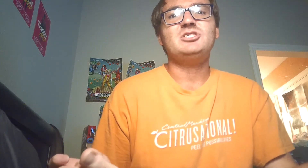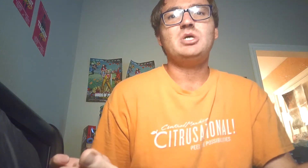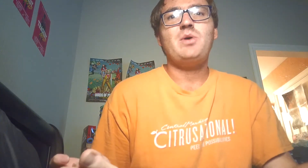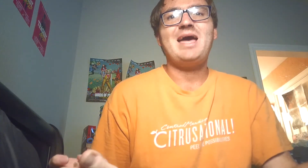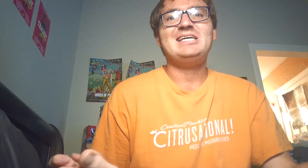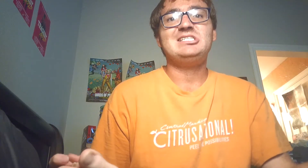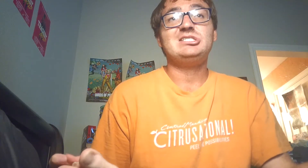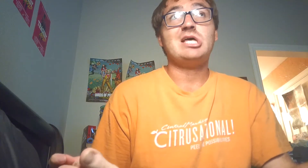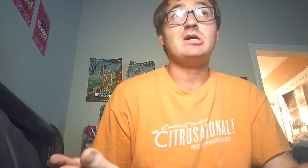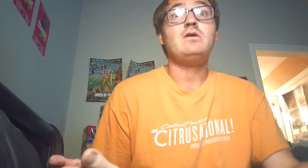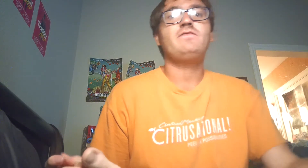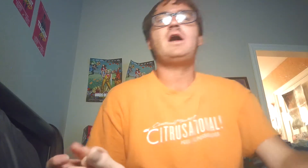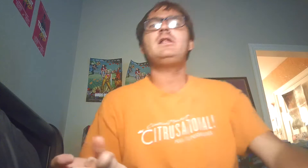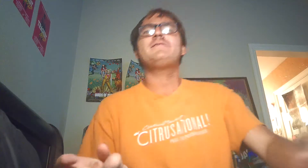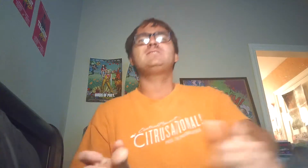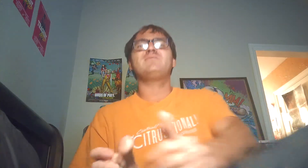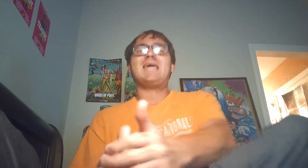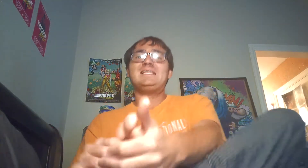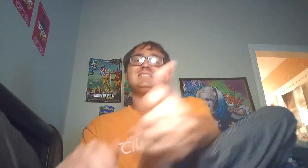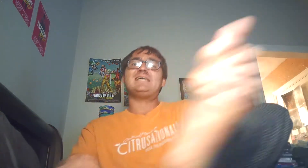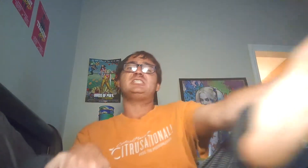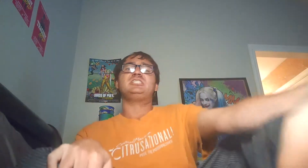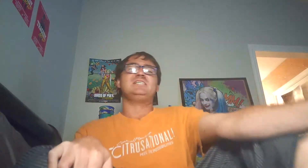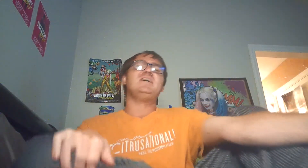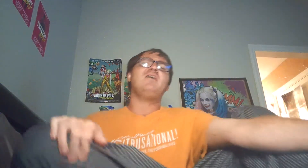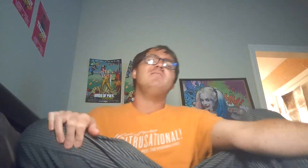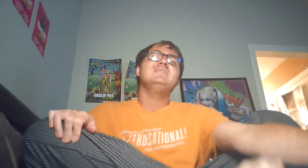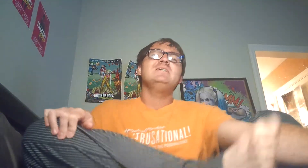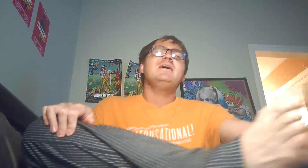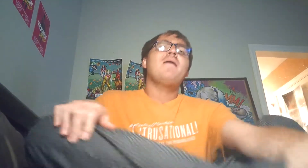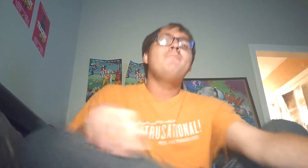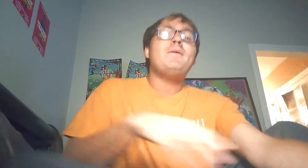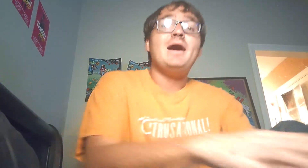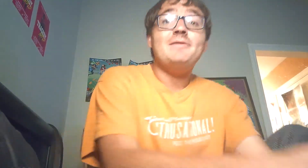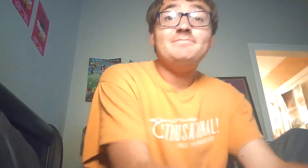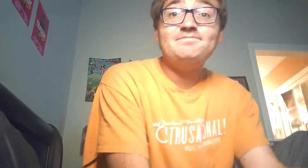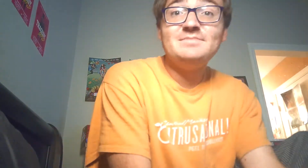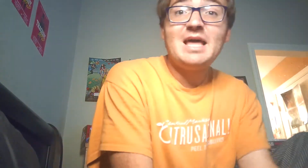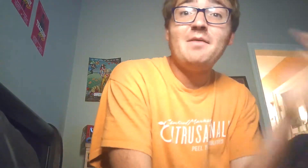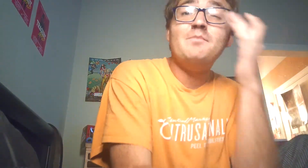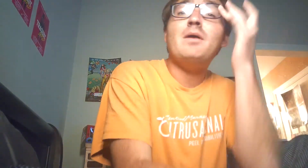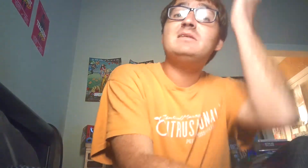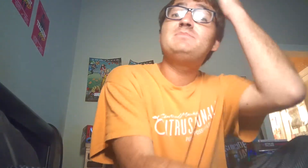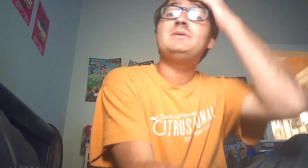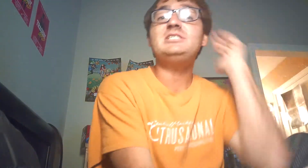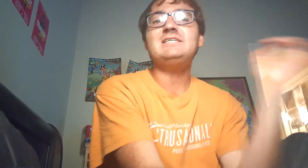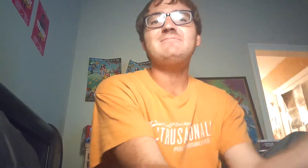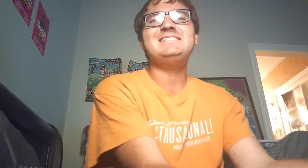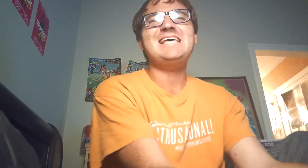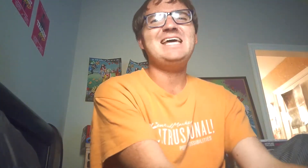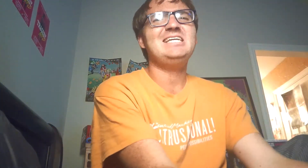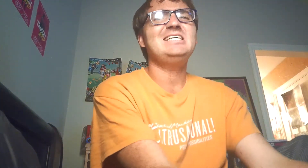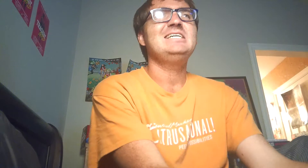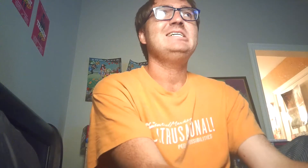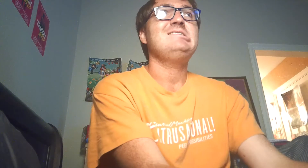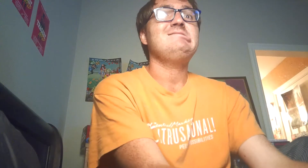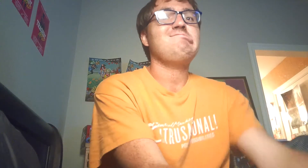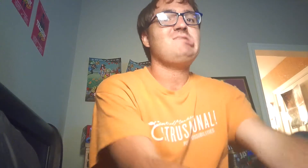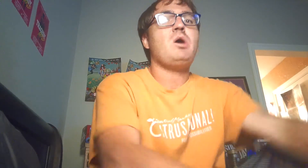show has a cult following, don't cancel that shit. Don't. But, no. But what's bullshit was then, y'all want to